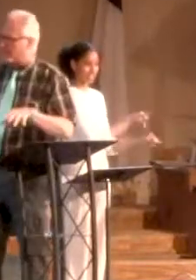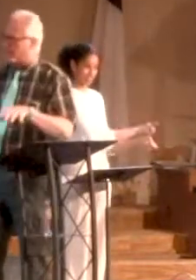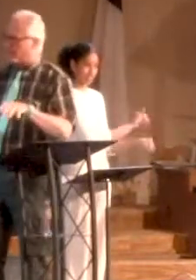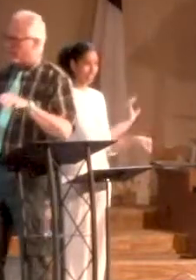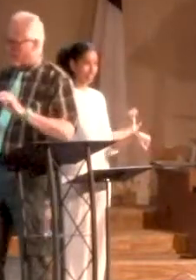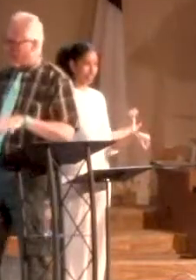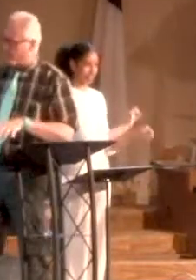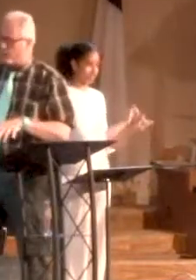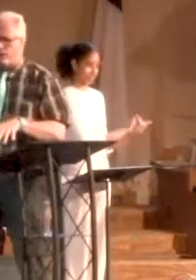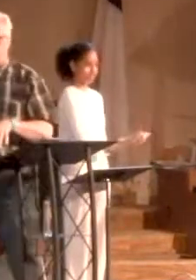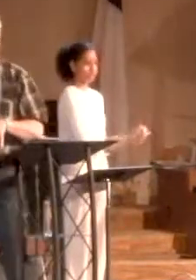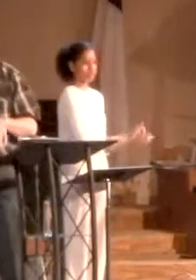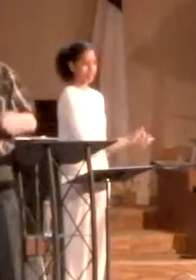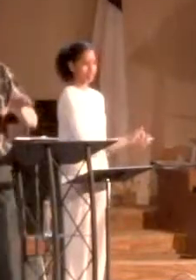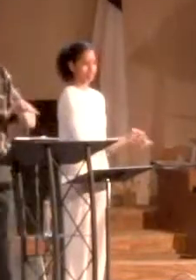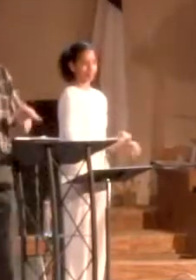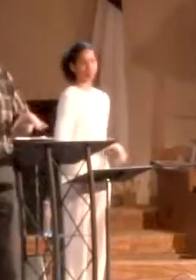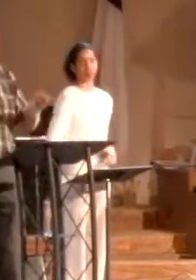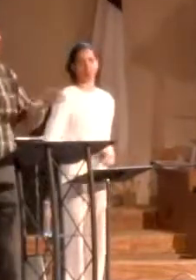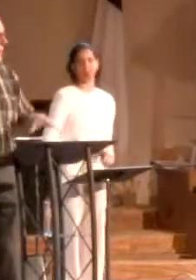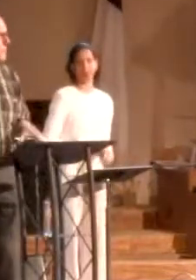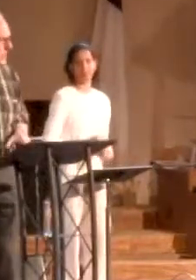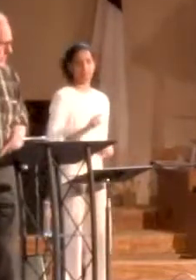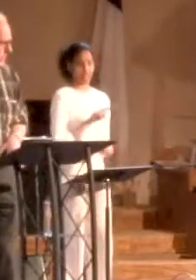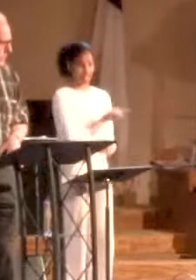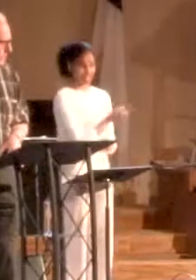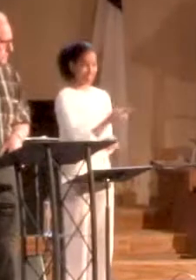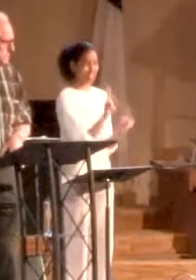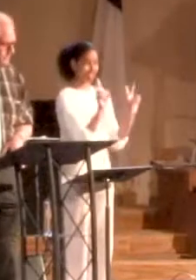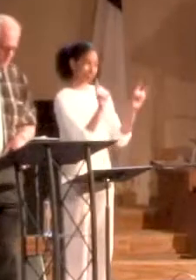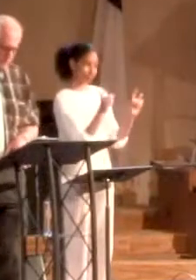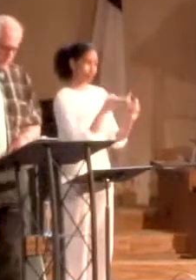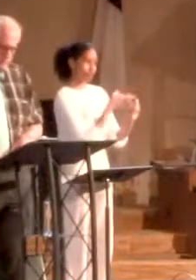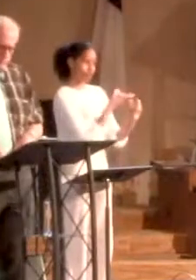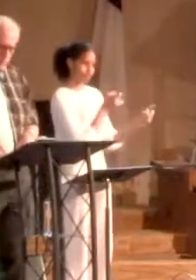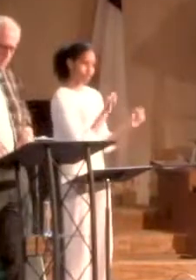in that congregation. They are from here.